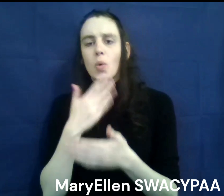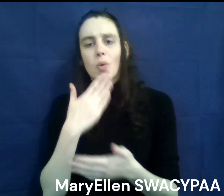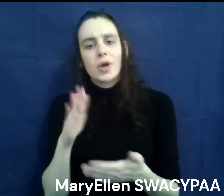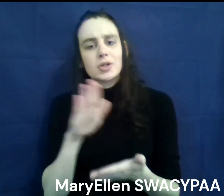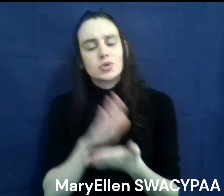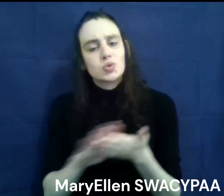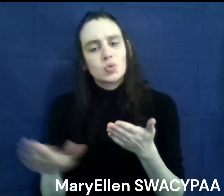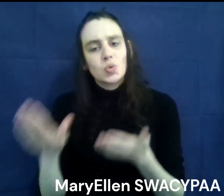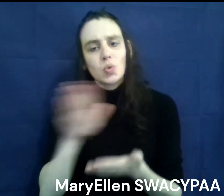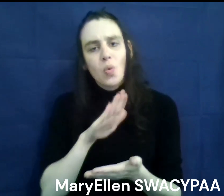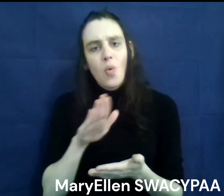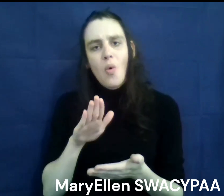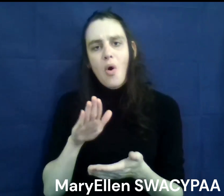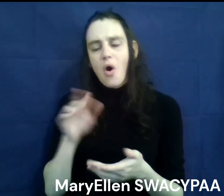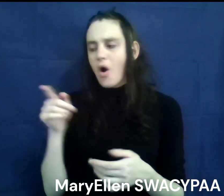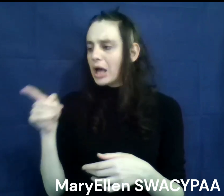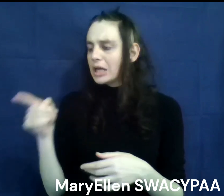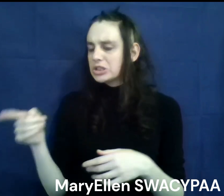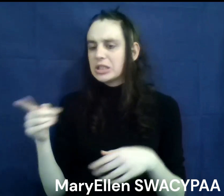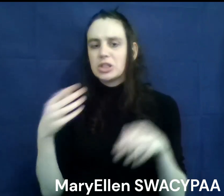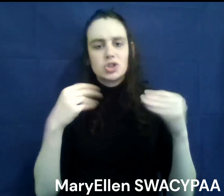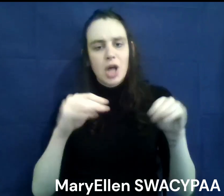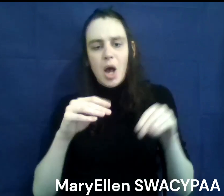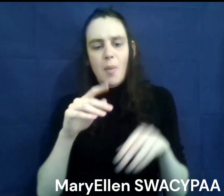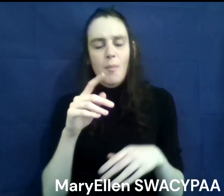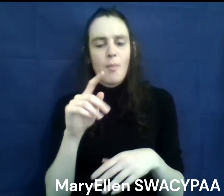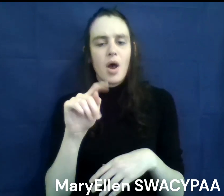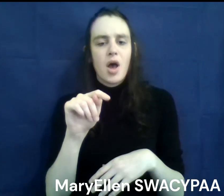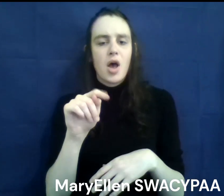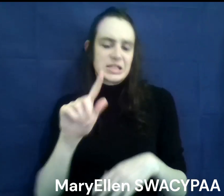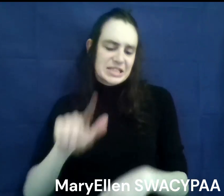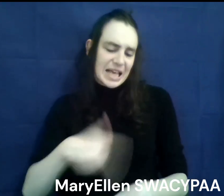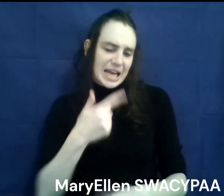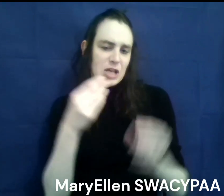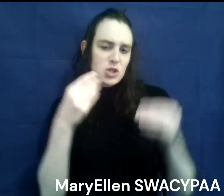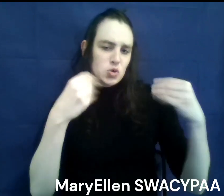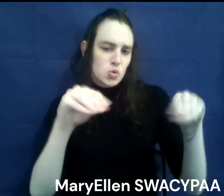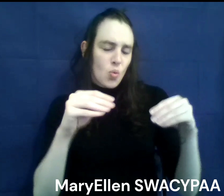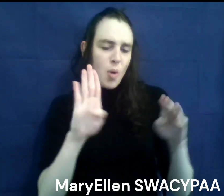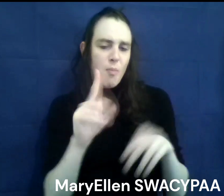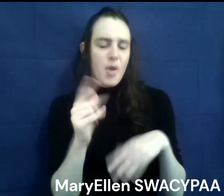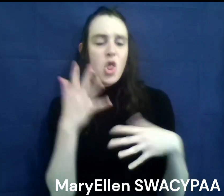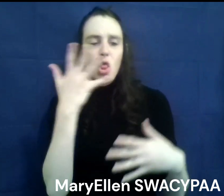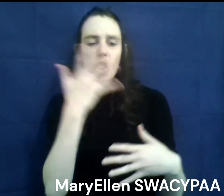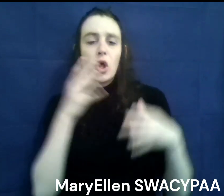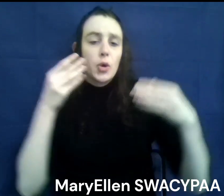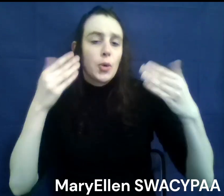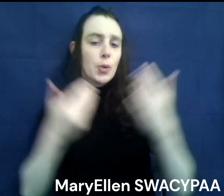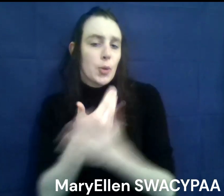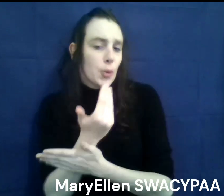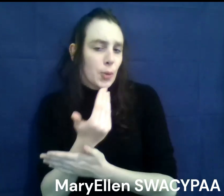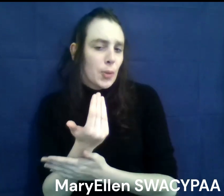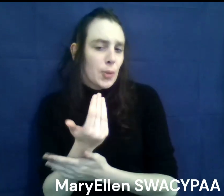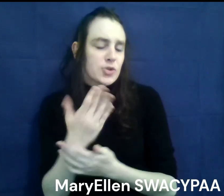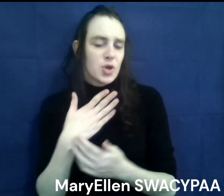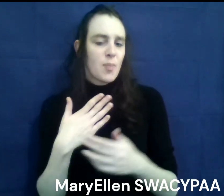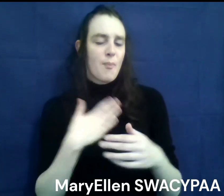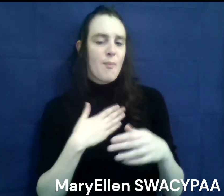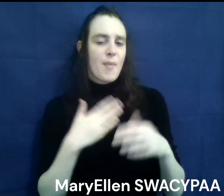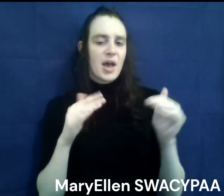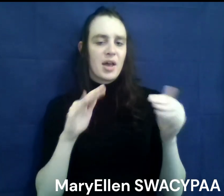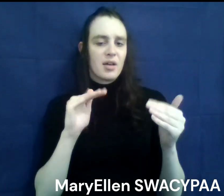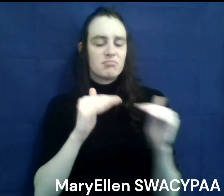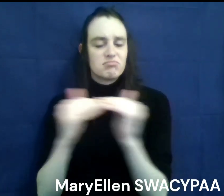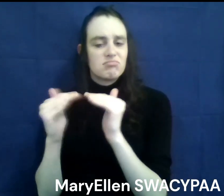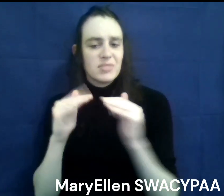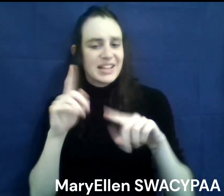my clothes new so that I didn't look different than my classmates. Um, you just didn't know what was going on behind the scenes because we looked